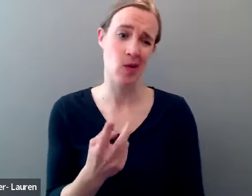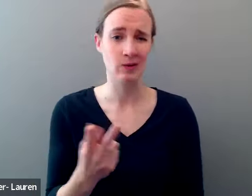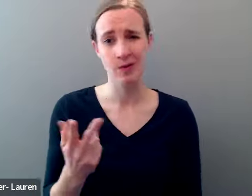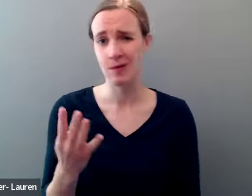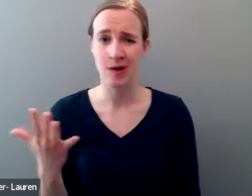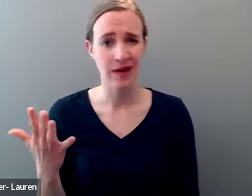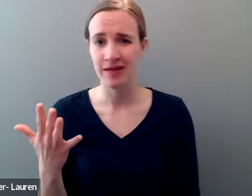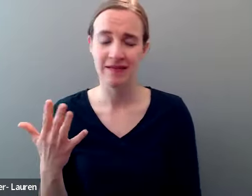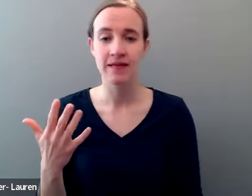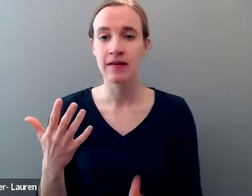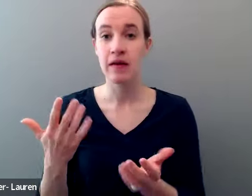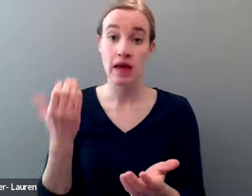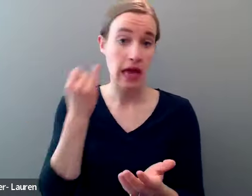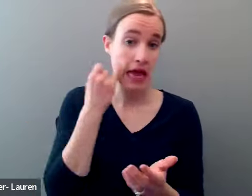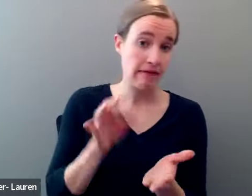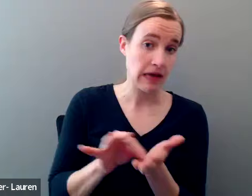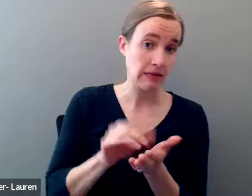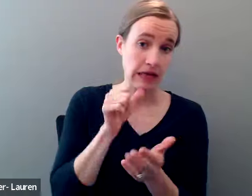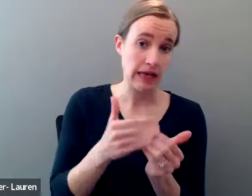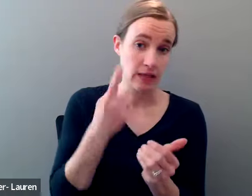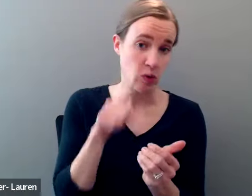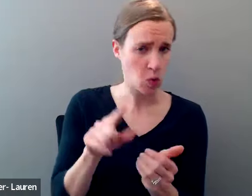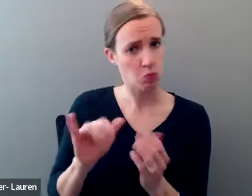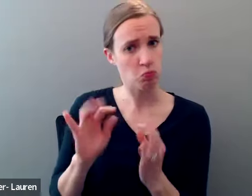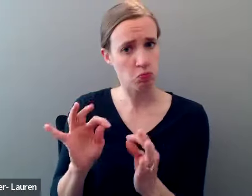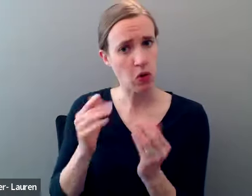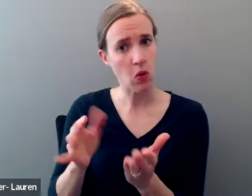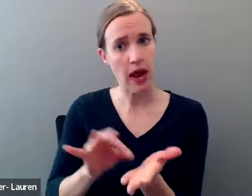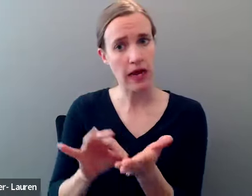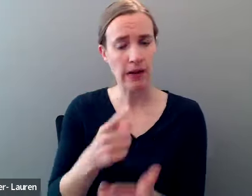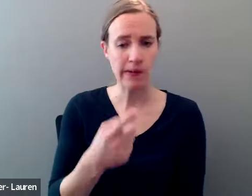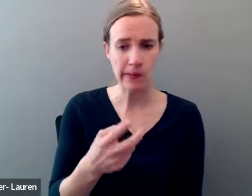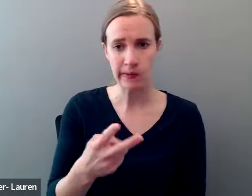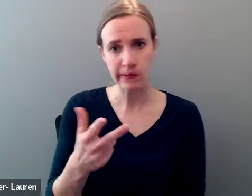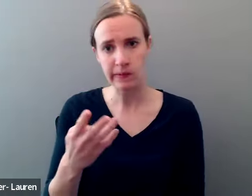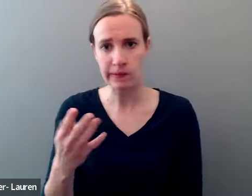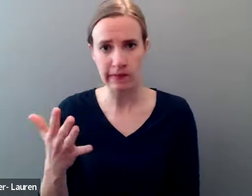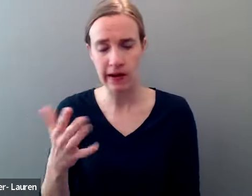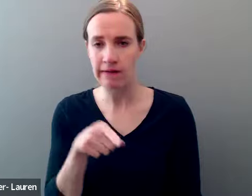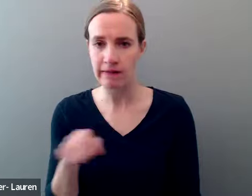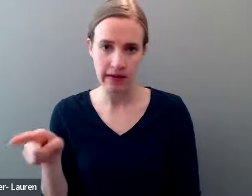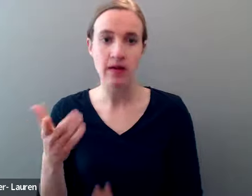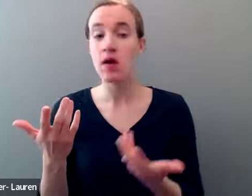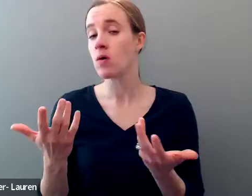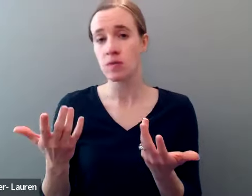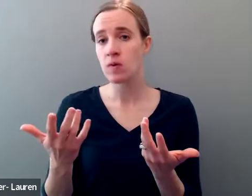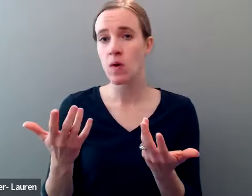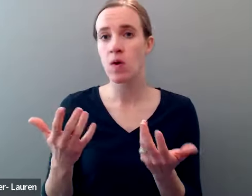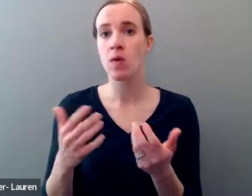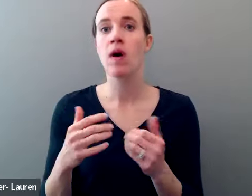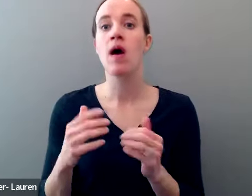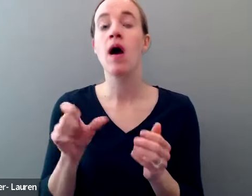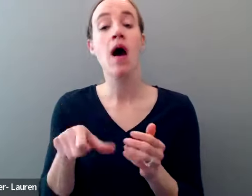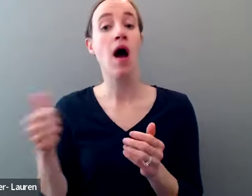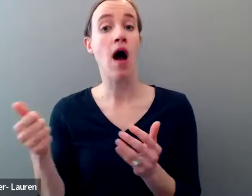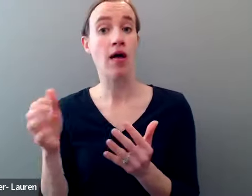Depending if counting is not easy for you, then great. Like whatever one resonates is ideal. There's also